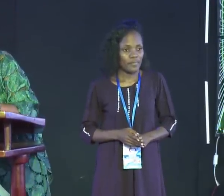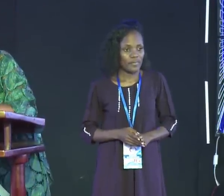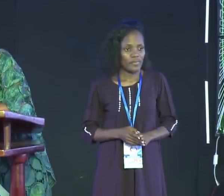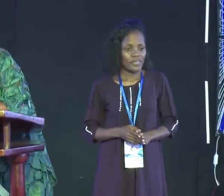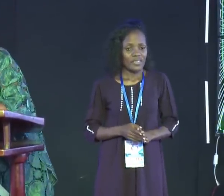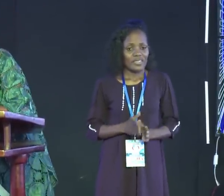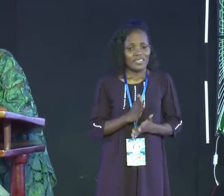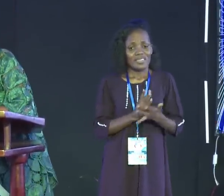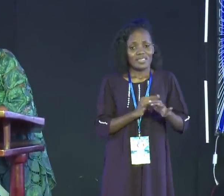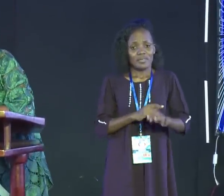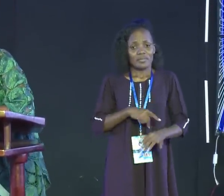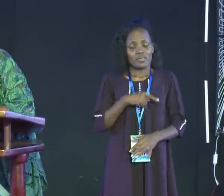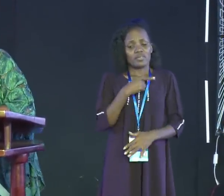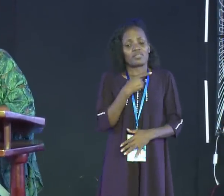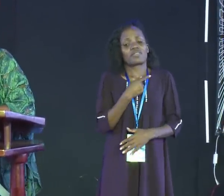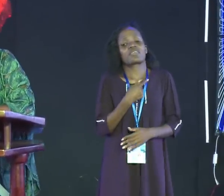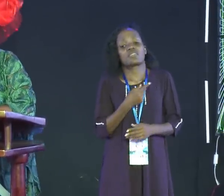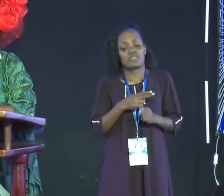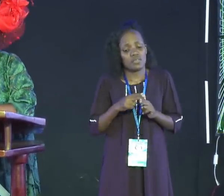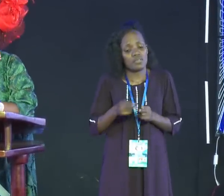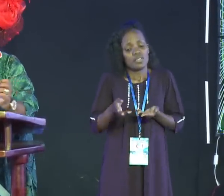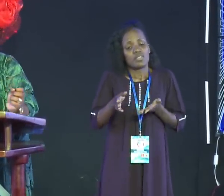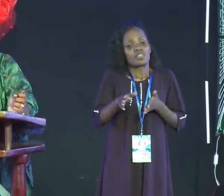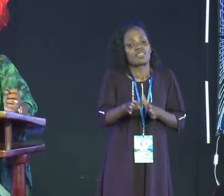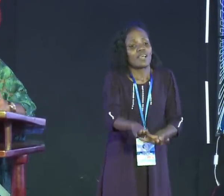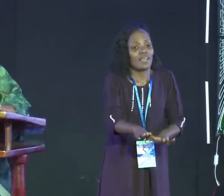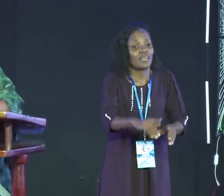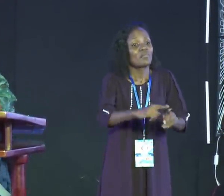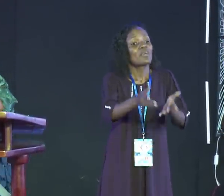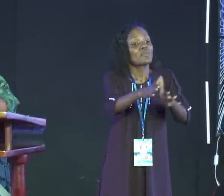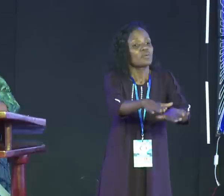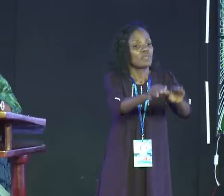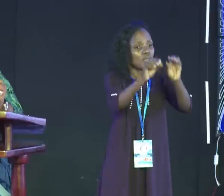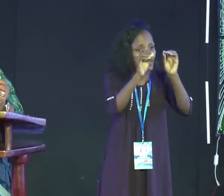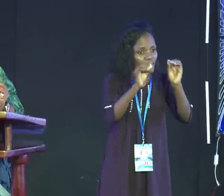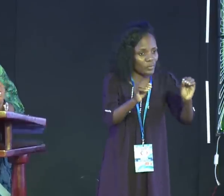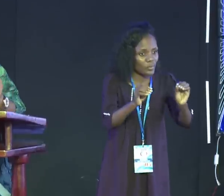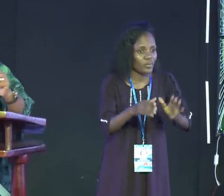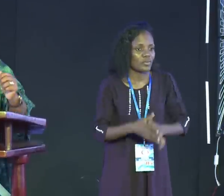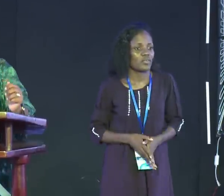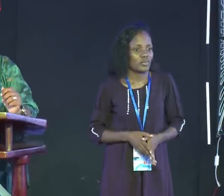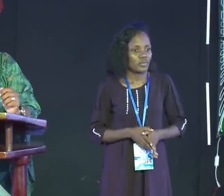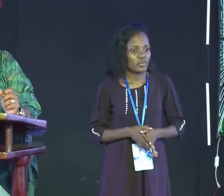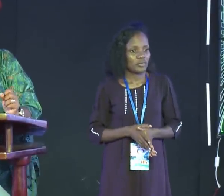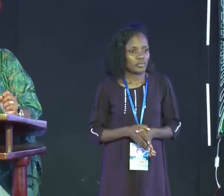Nowulira ngofa nga tetofa. And you feel like you are dying yet you're not.